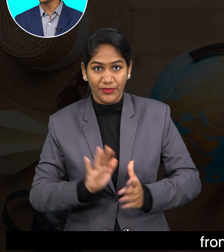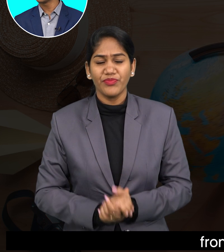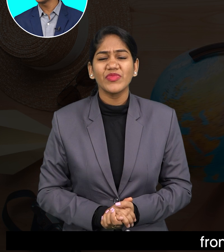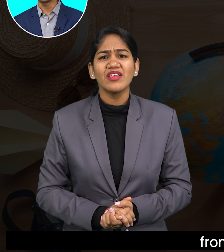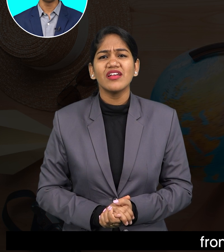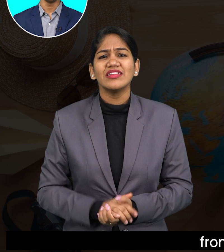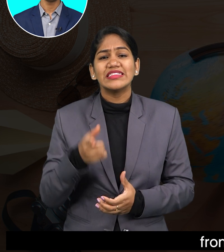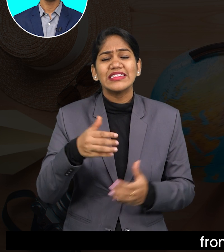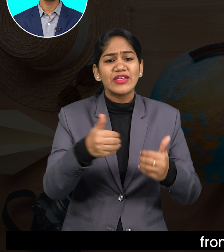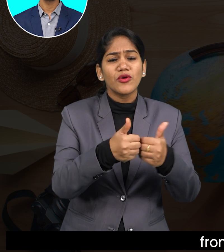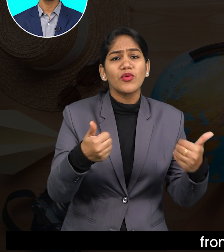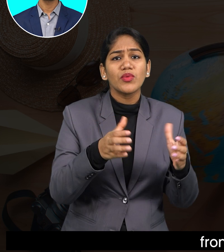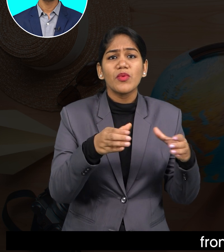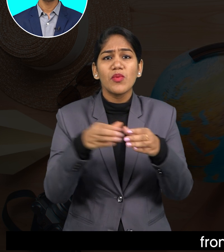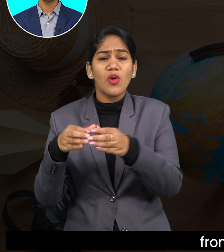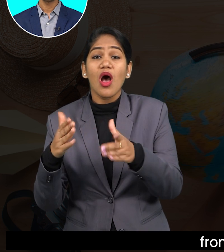from paper or wood.